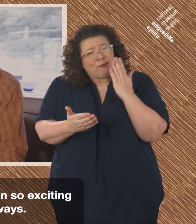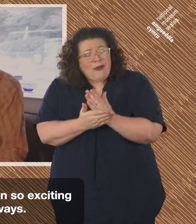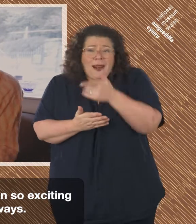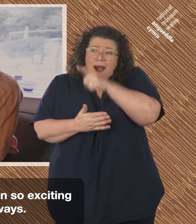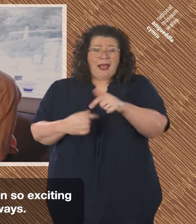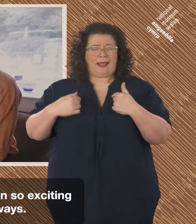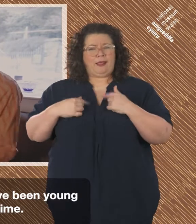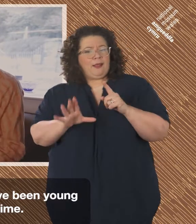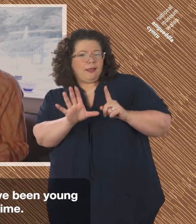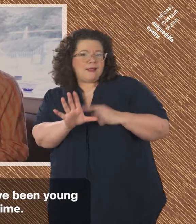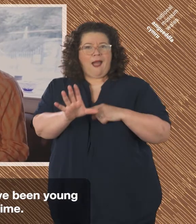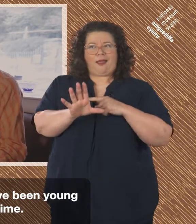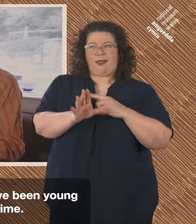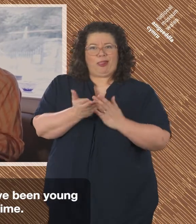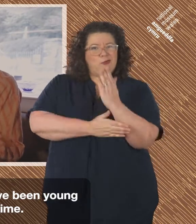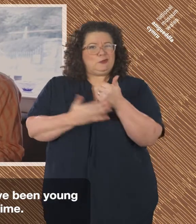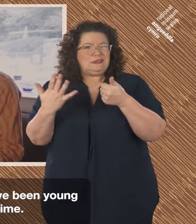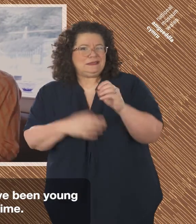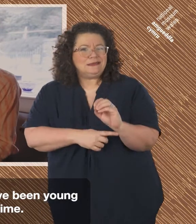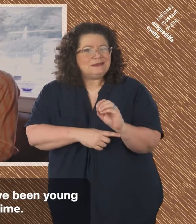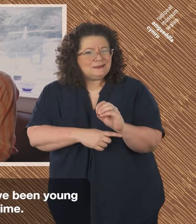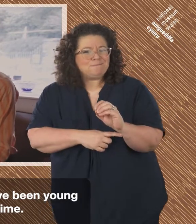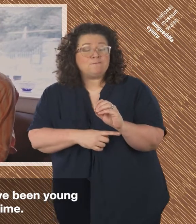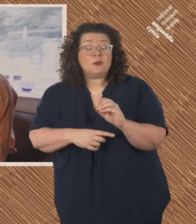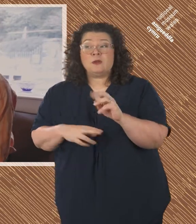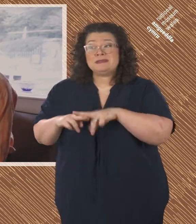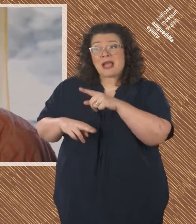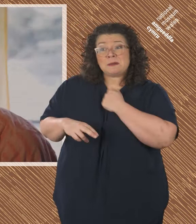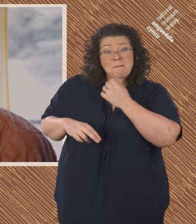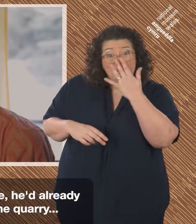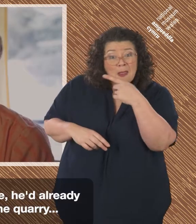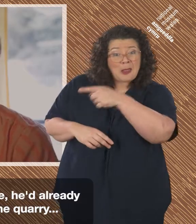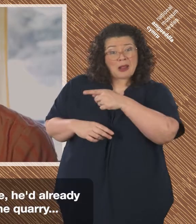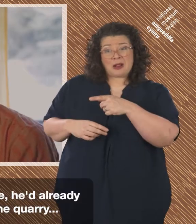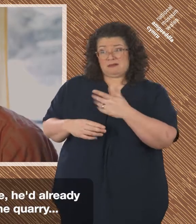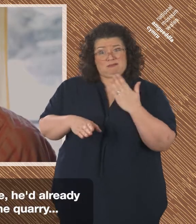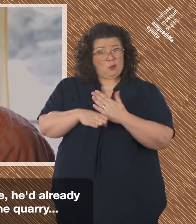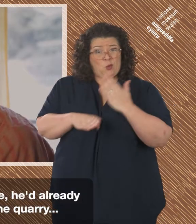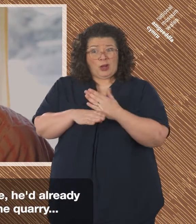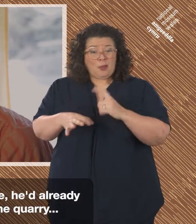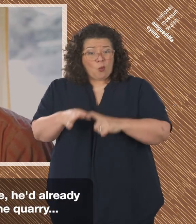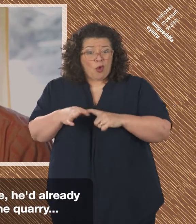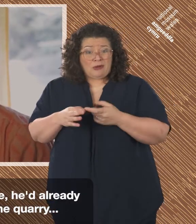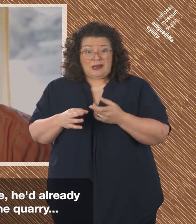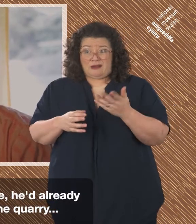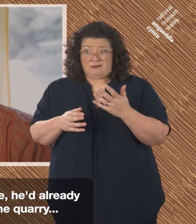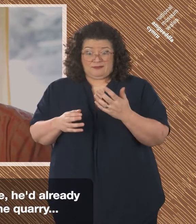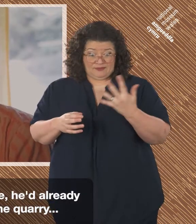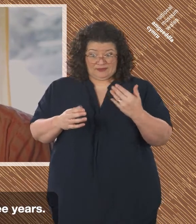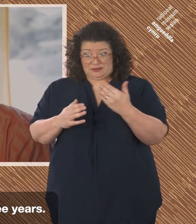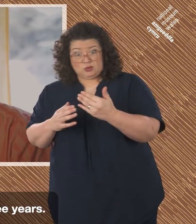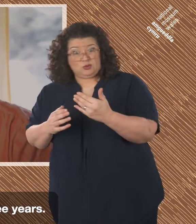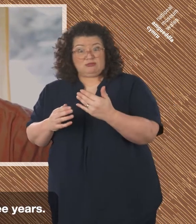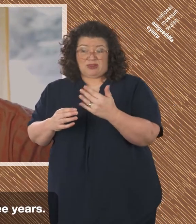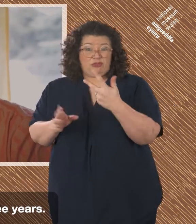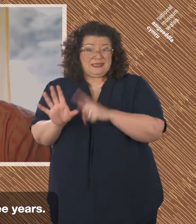so many ways, and I feel lucky to have been young during this time. When Dad was my age, he'd already been working at